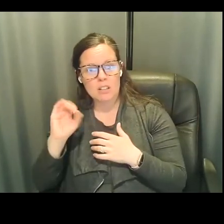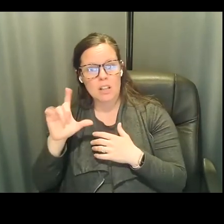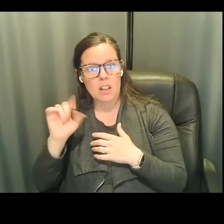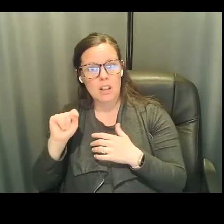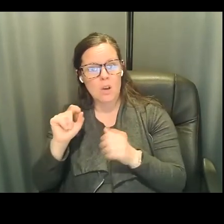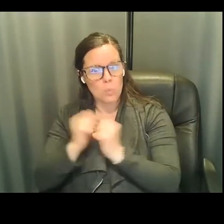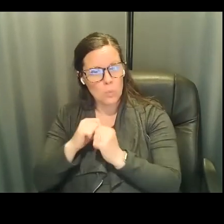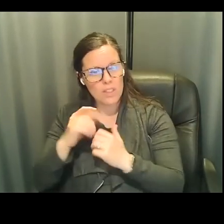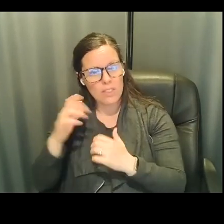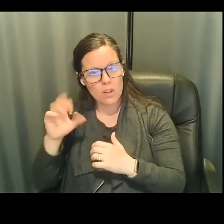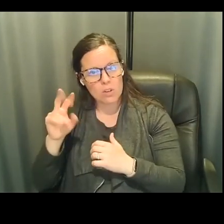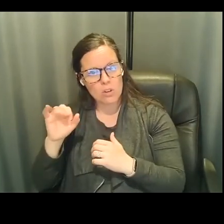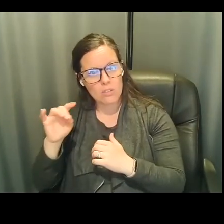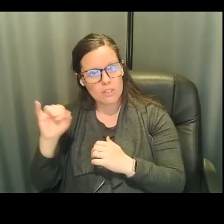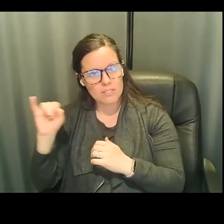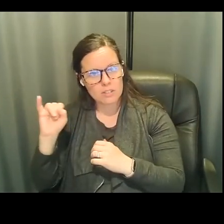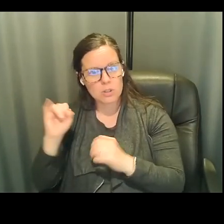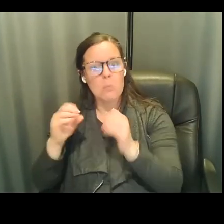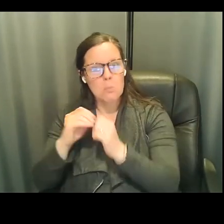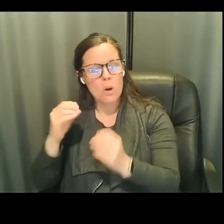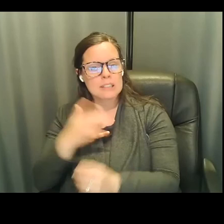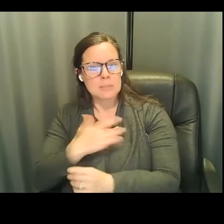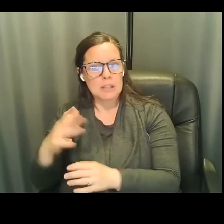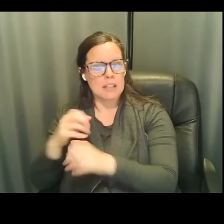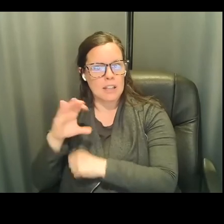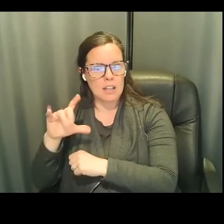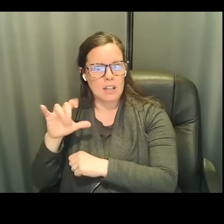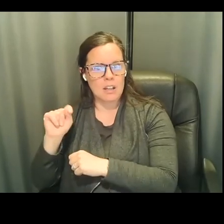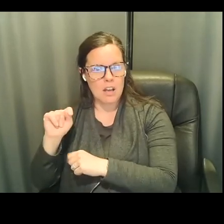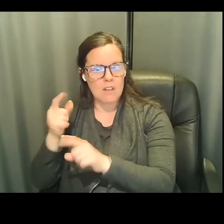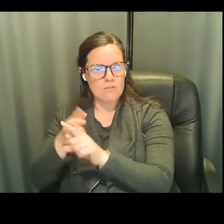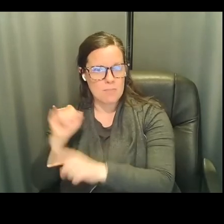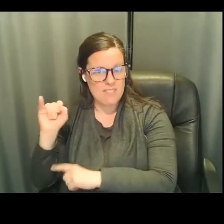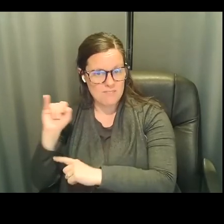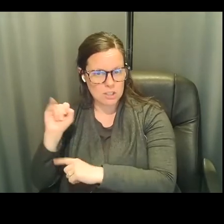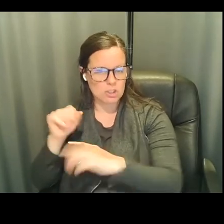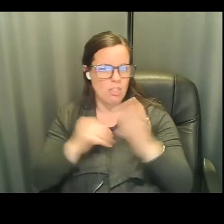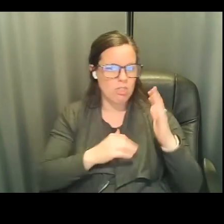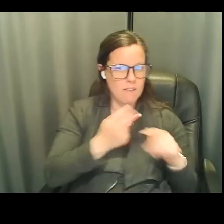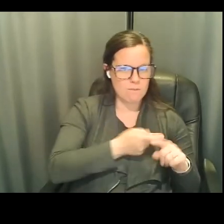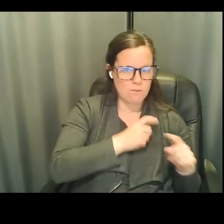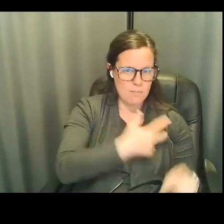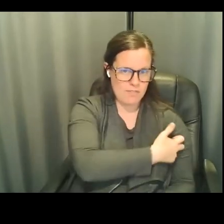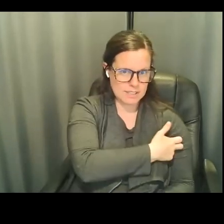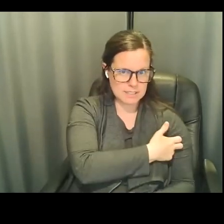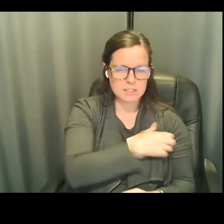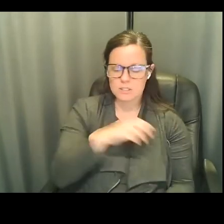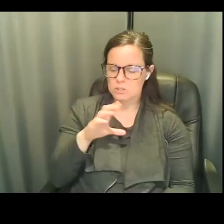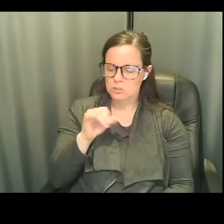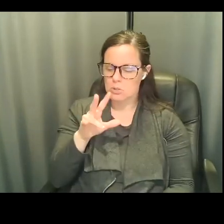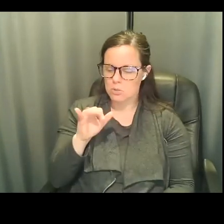you're more likely to get a clot from the COVID infection than a clot from the vaccine. Because one of the things the COVID-19